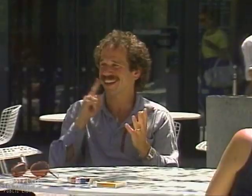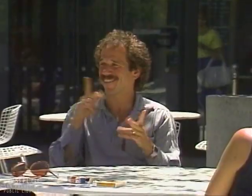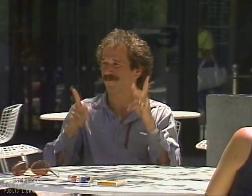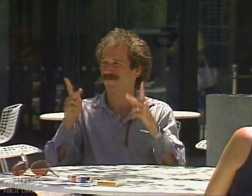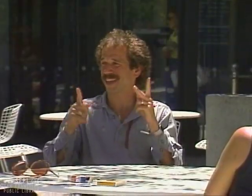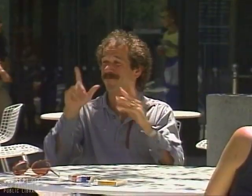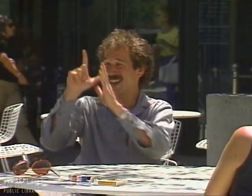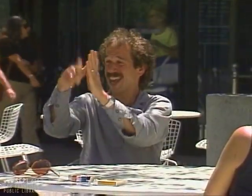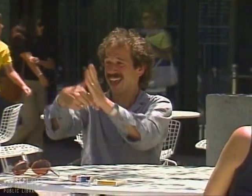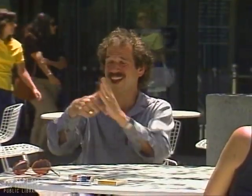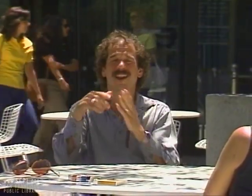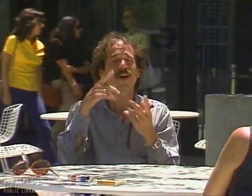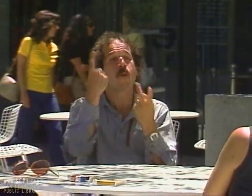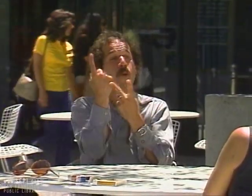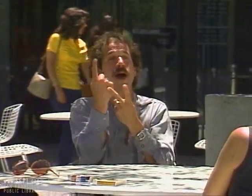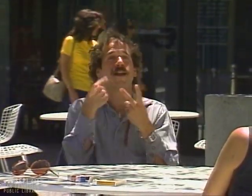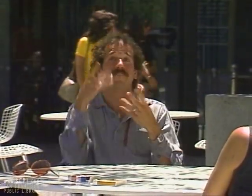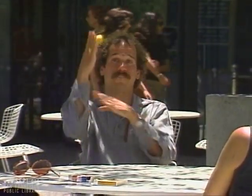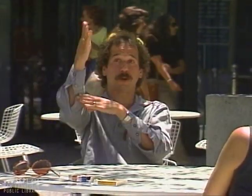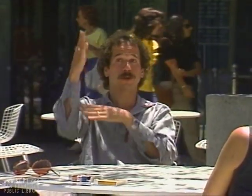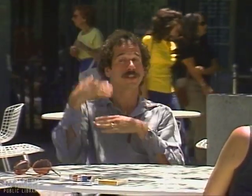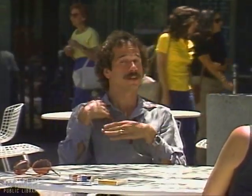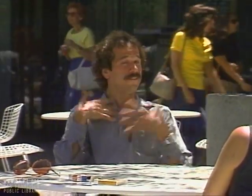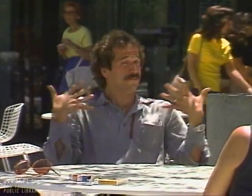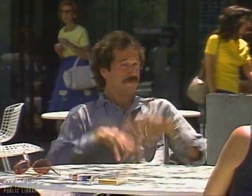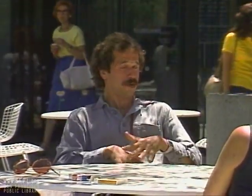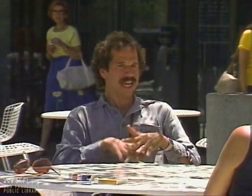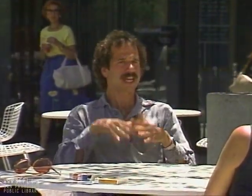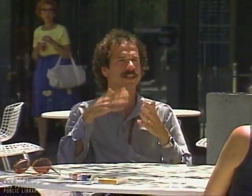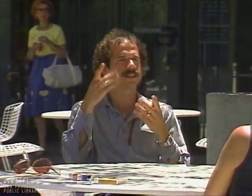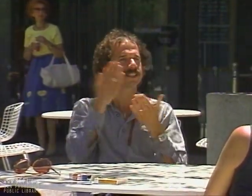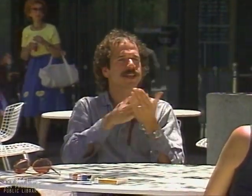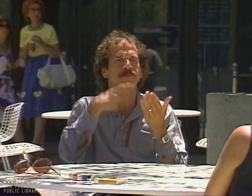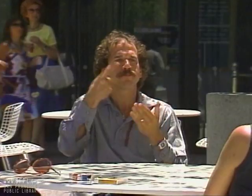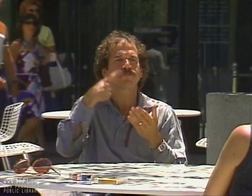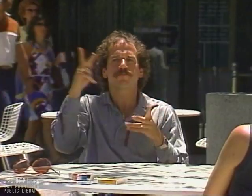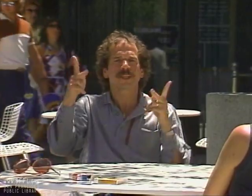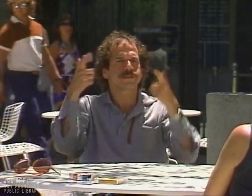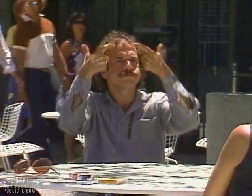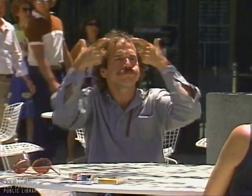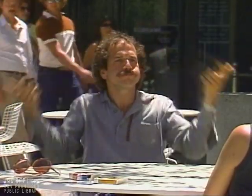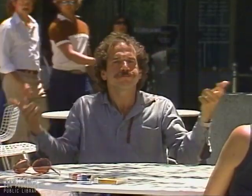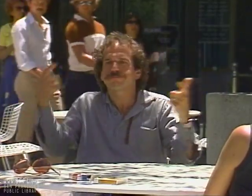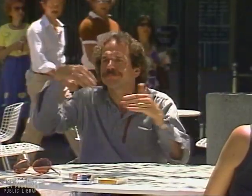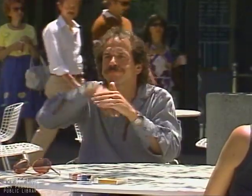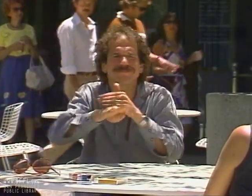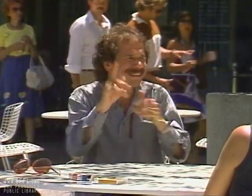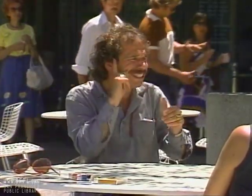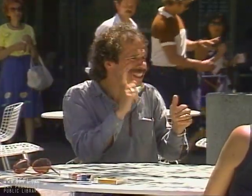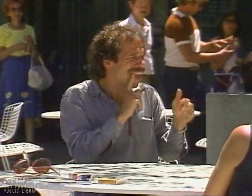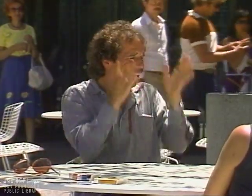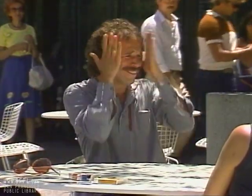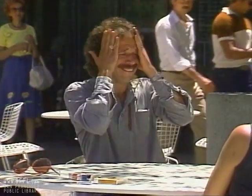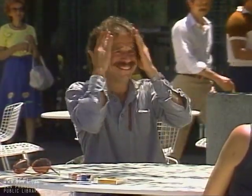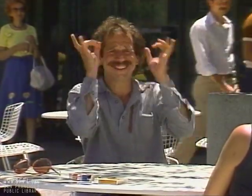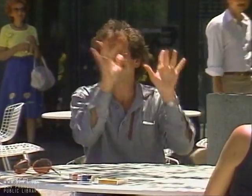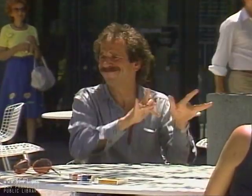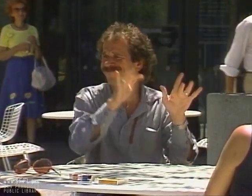One fear I have is the possibility that so-called experts from the outside will come in with the attitude,